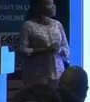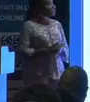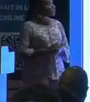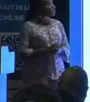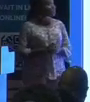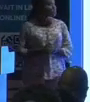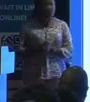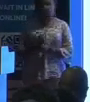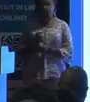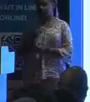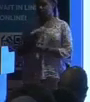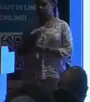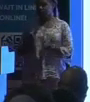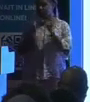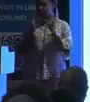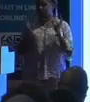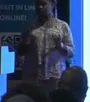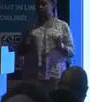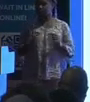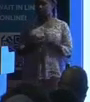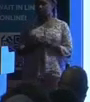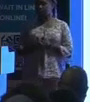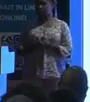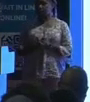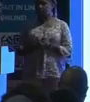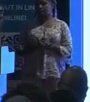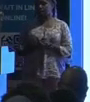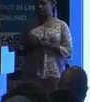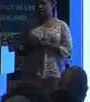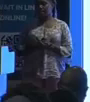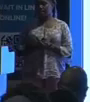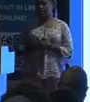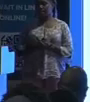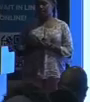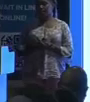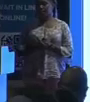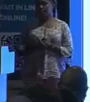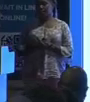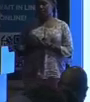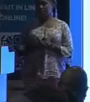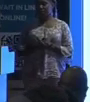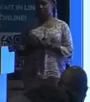address, and then the installment deductions.